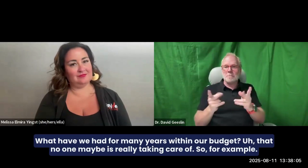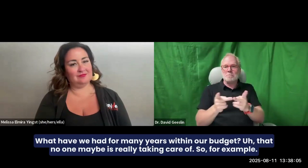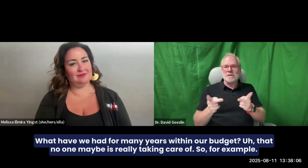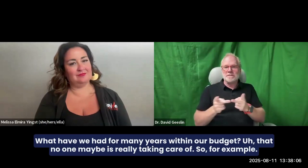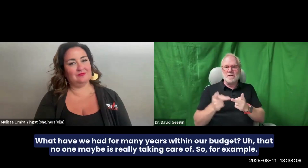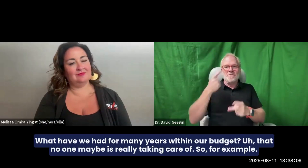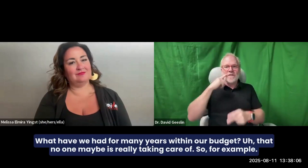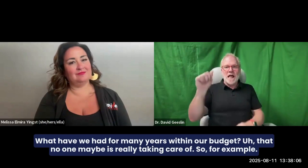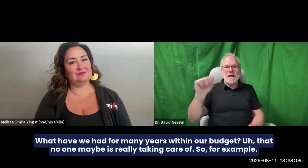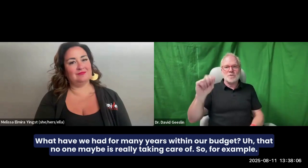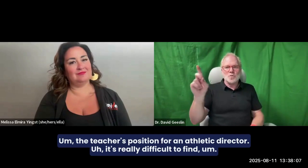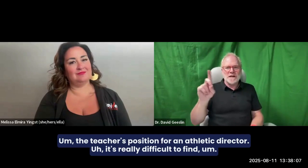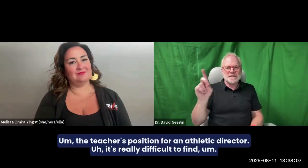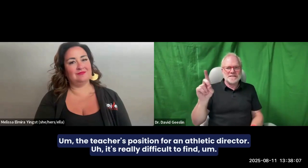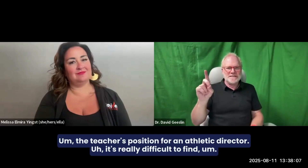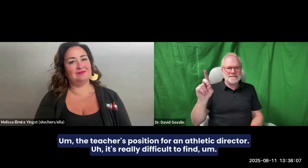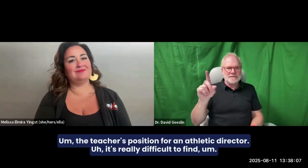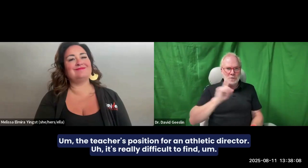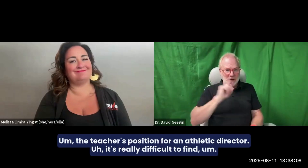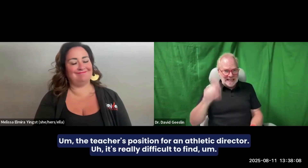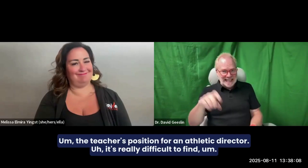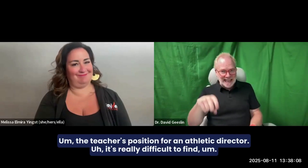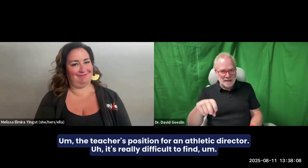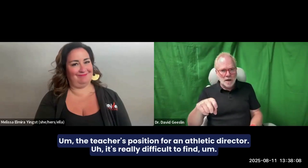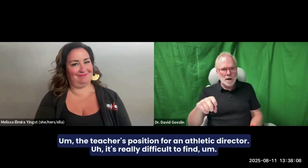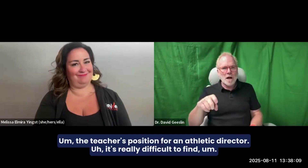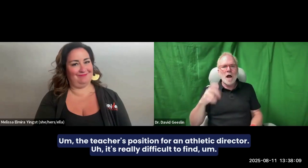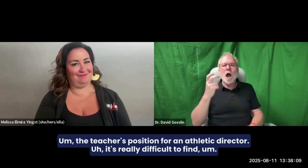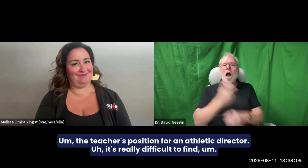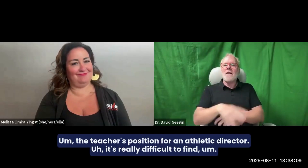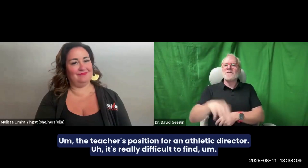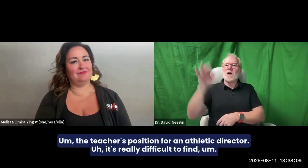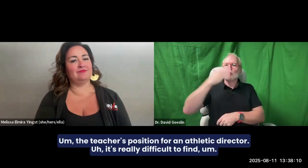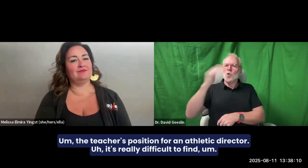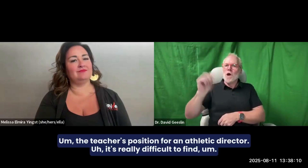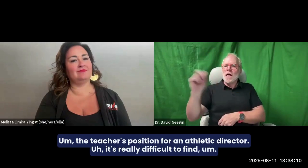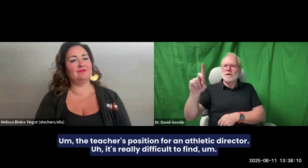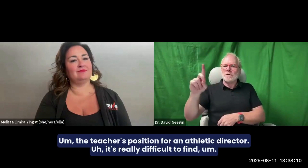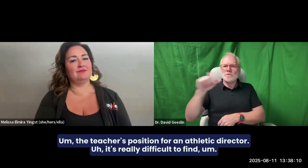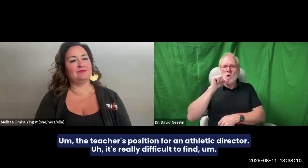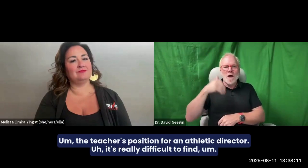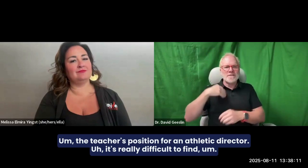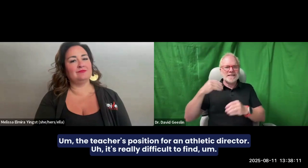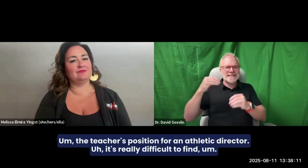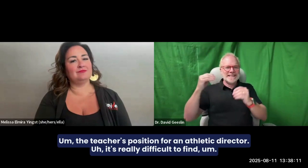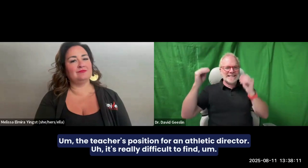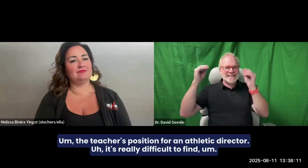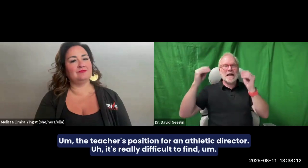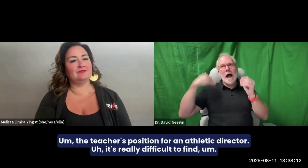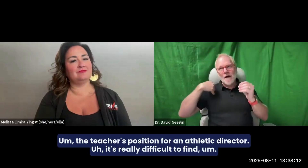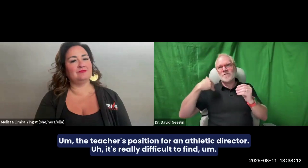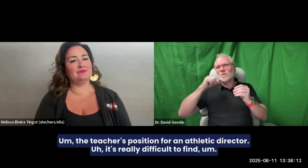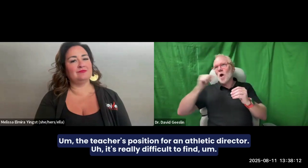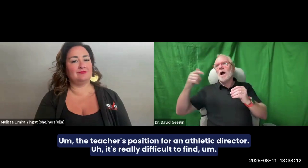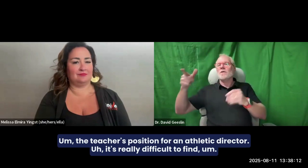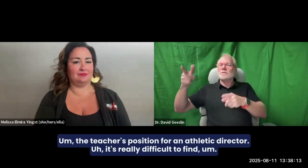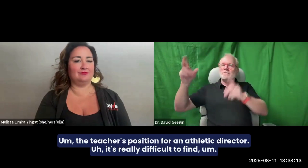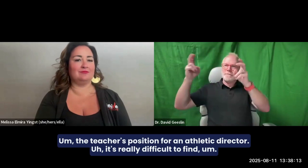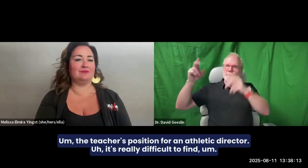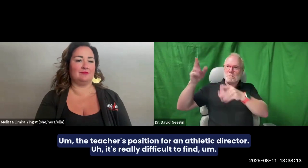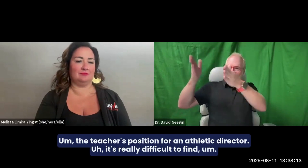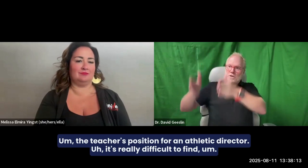care of? So, for example, the teacher's position for an athletic director. It's really difficult to